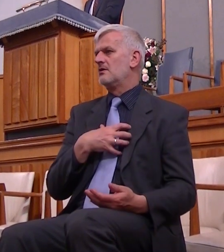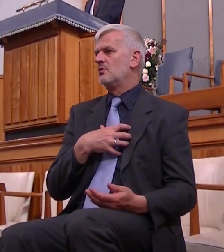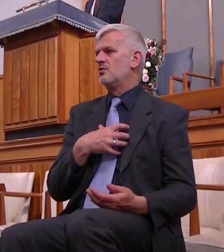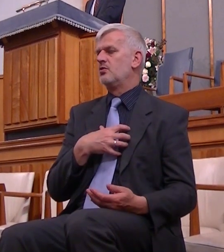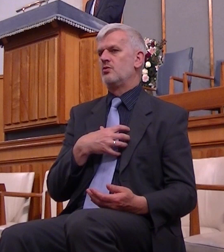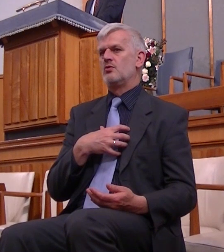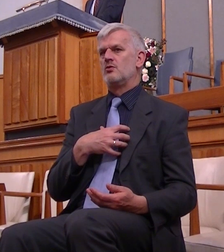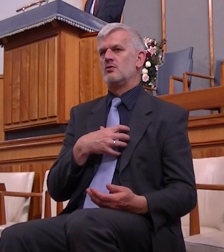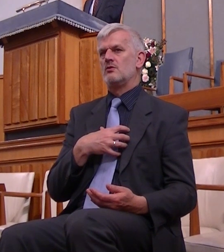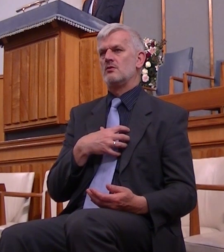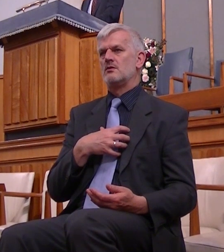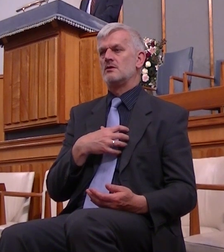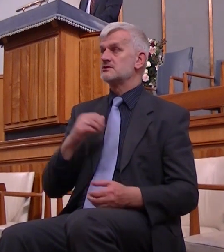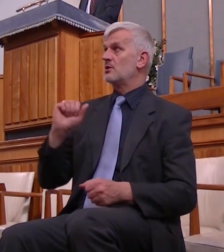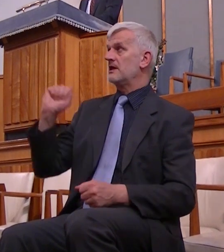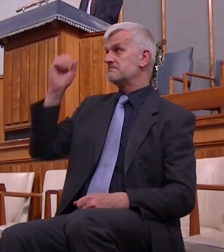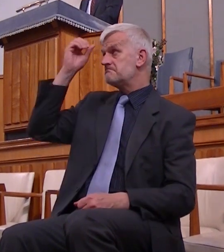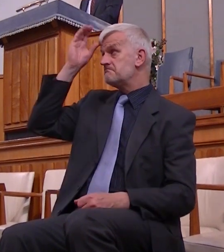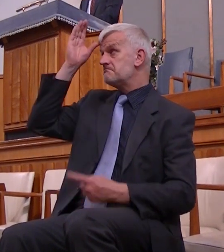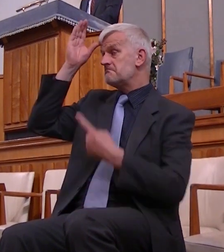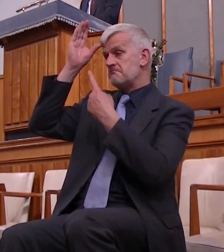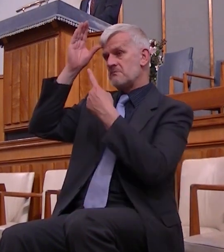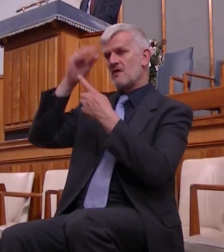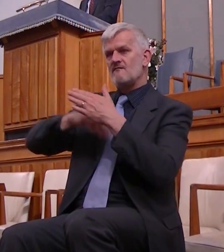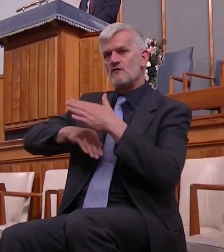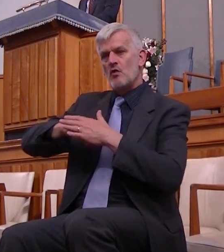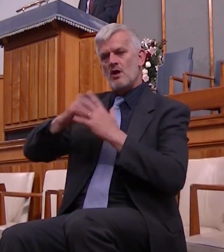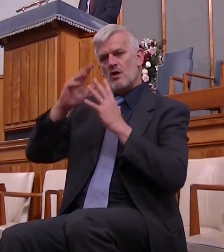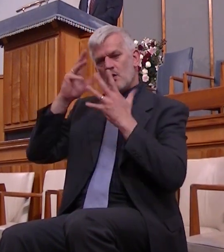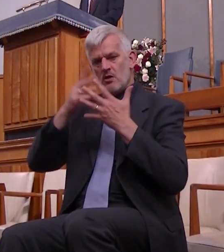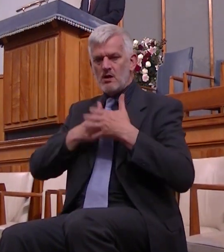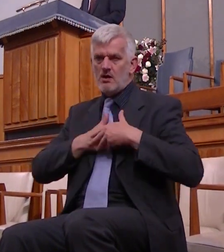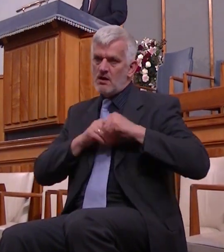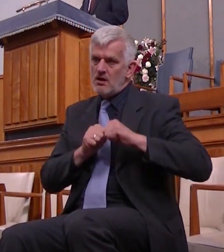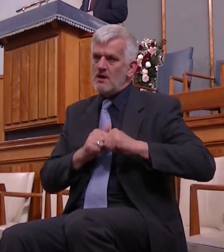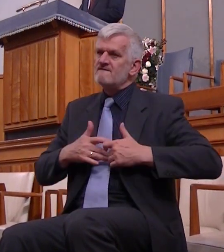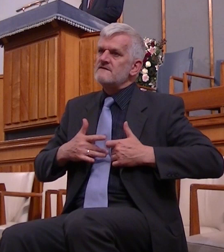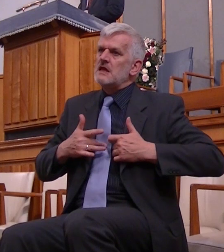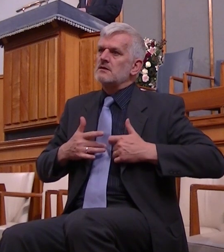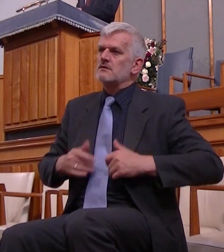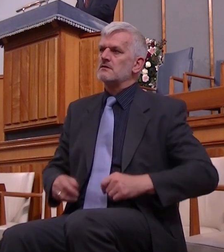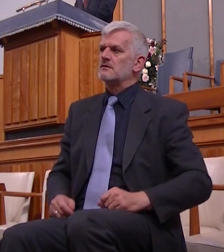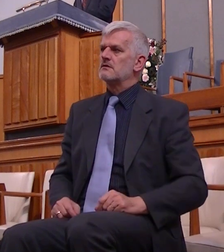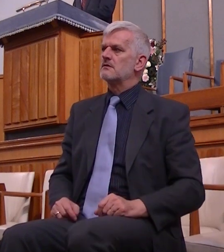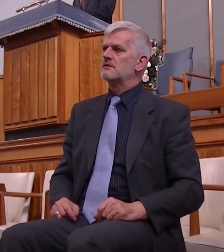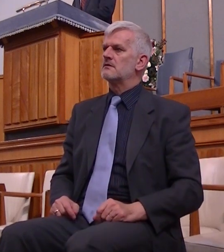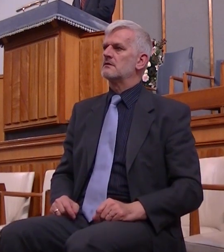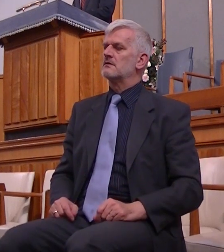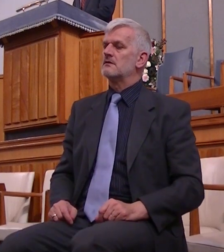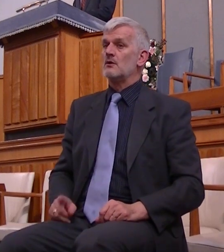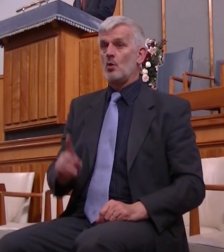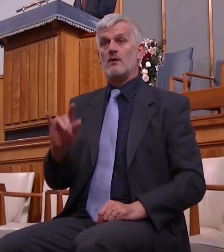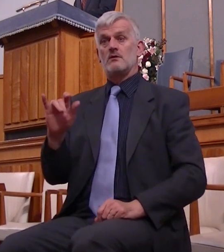So God's knowledge is a feeling for knowledge and a concerned knowledge. You might say it's a